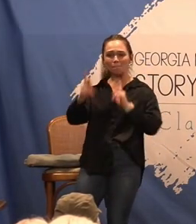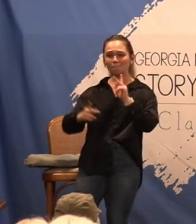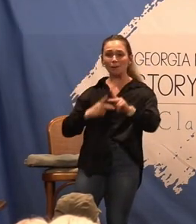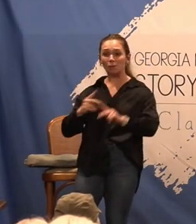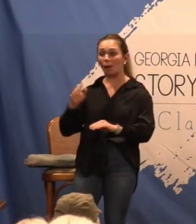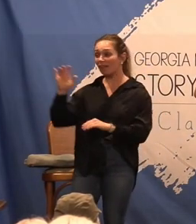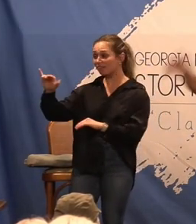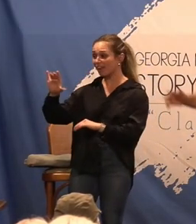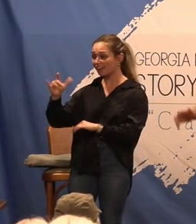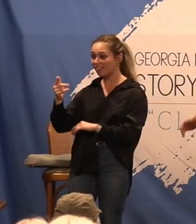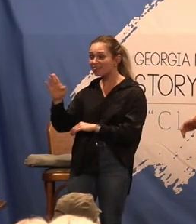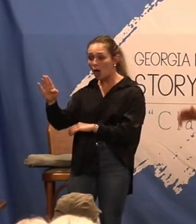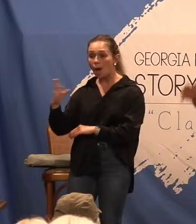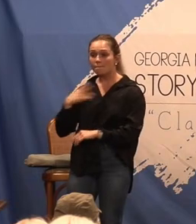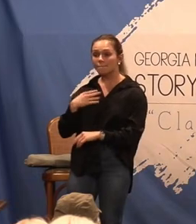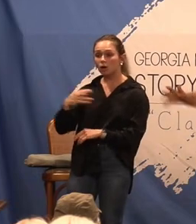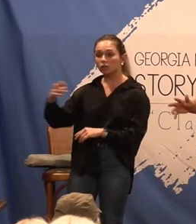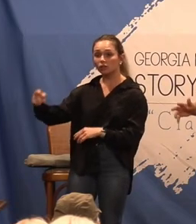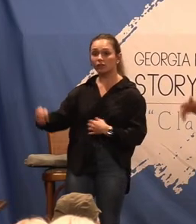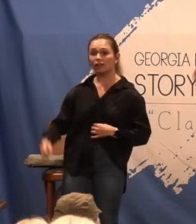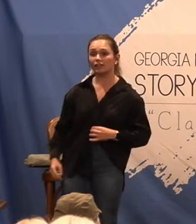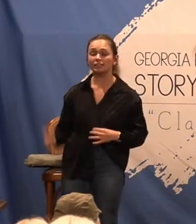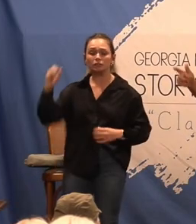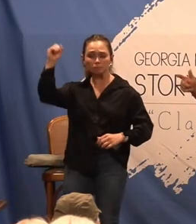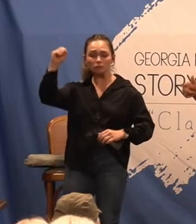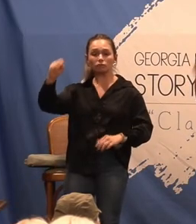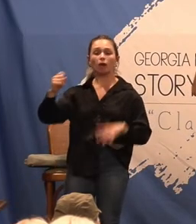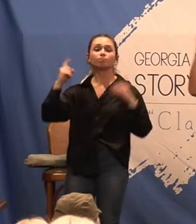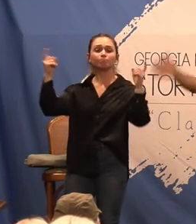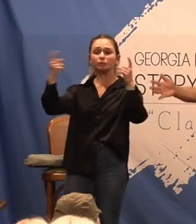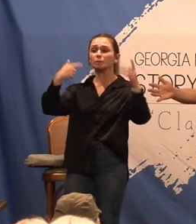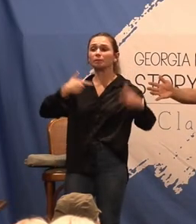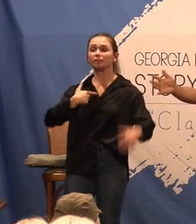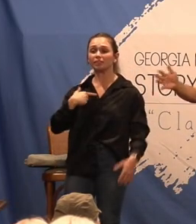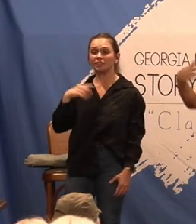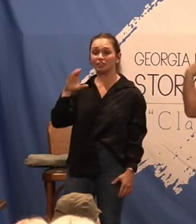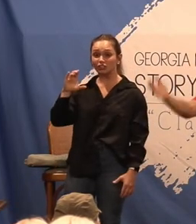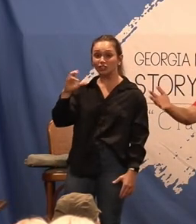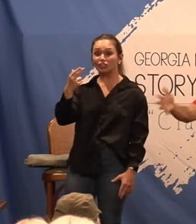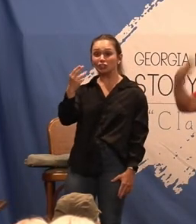were at the nightclub, the people on the right hand start going, Chompiras, Chompiras.